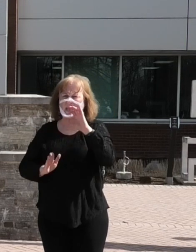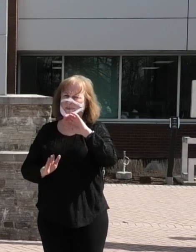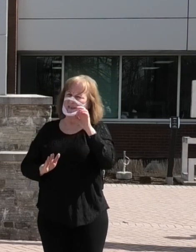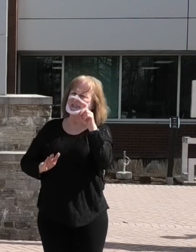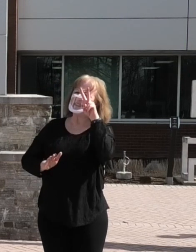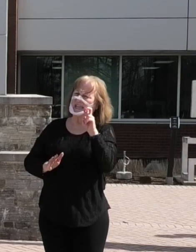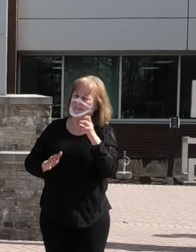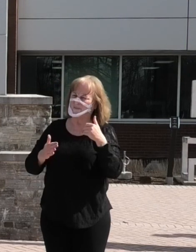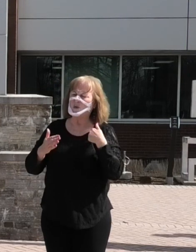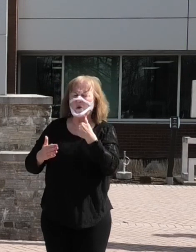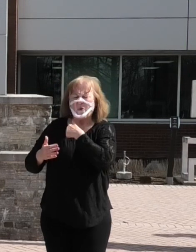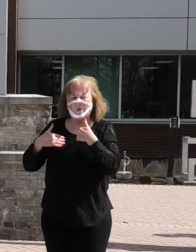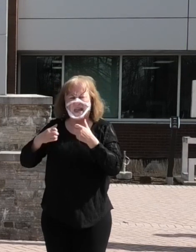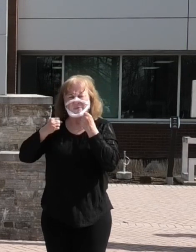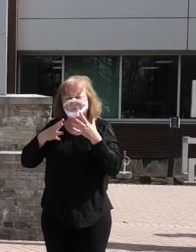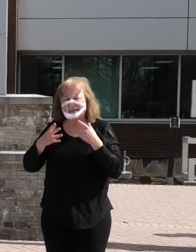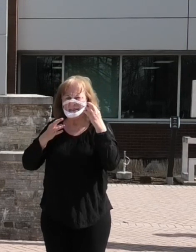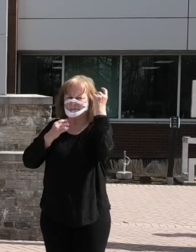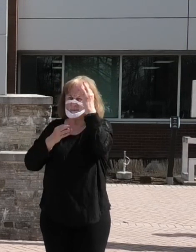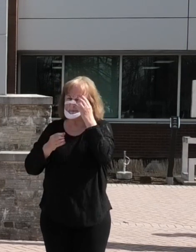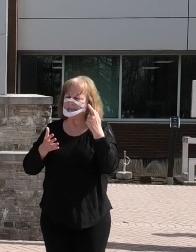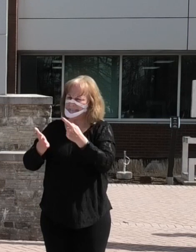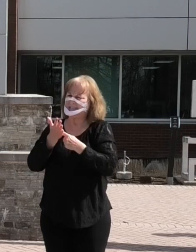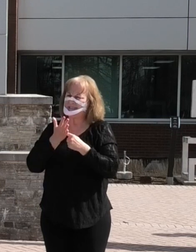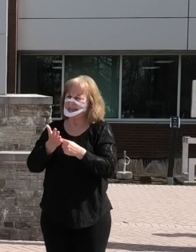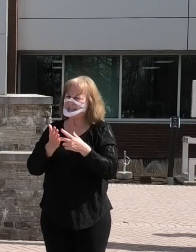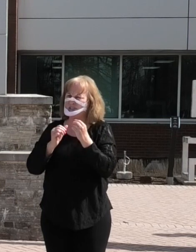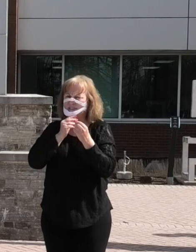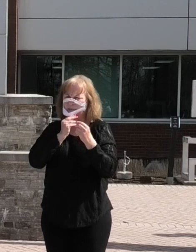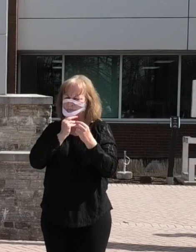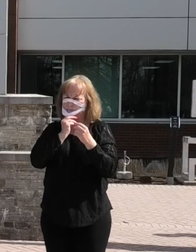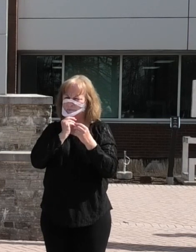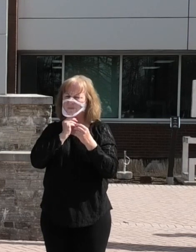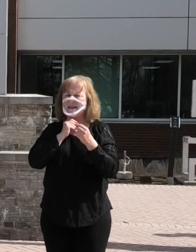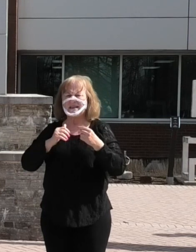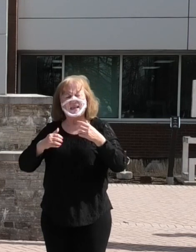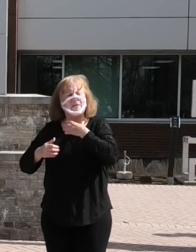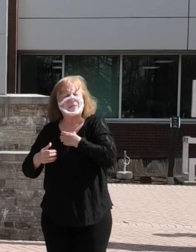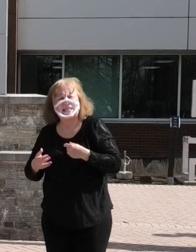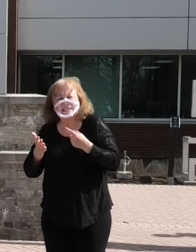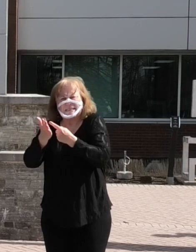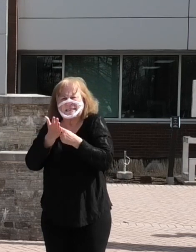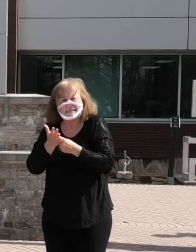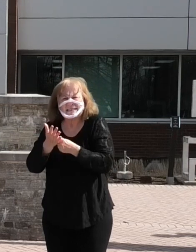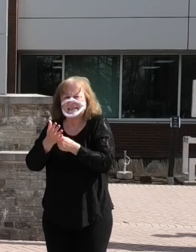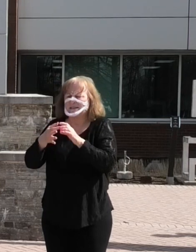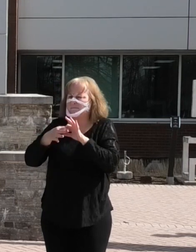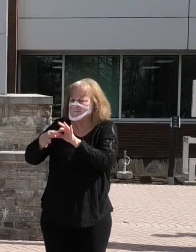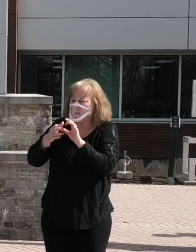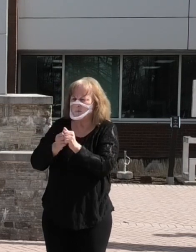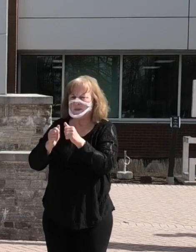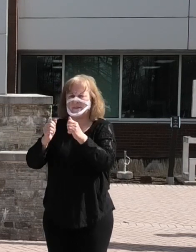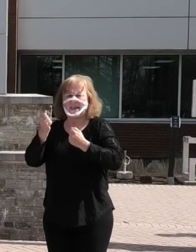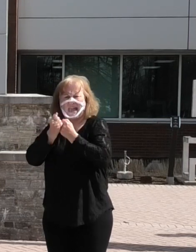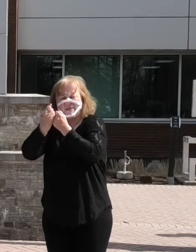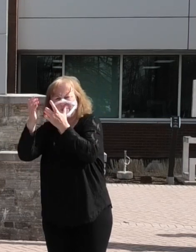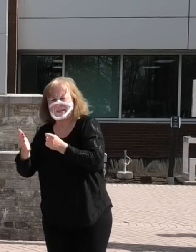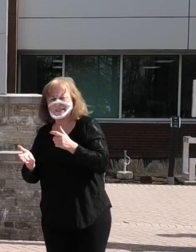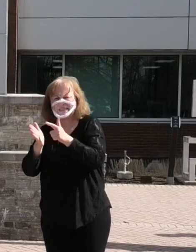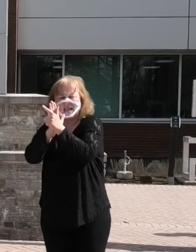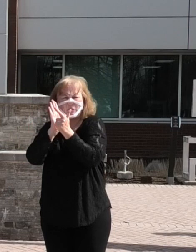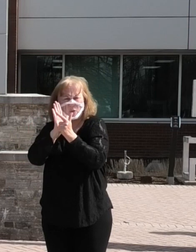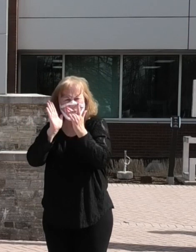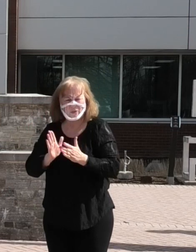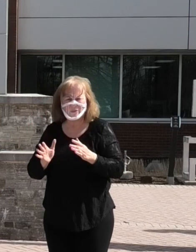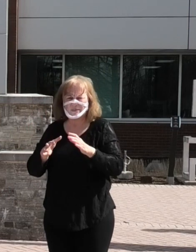had many thoughtful conversations and passionate engagement with advocates and attorneys surrounding the